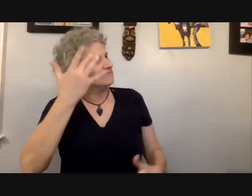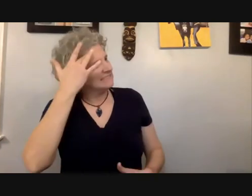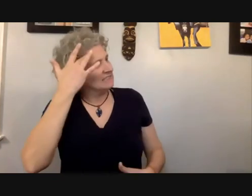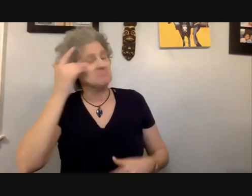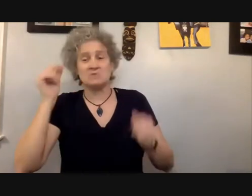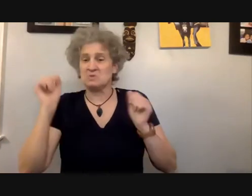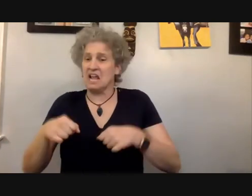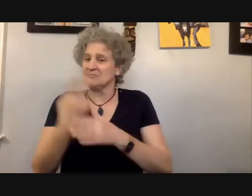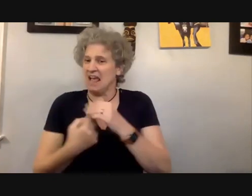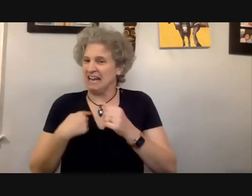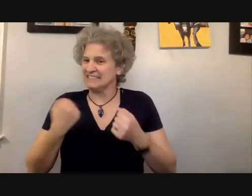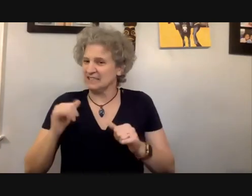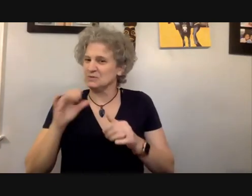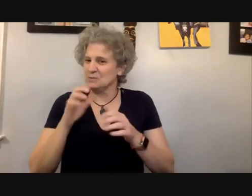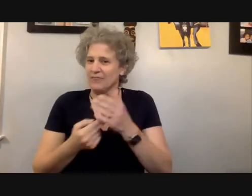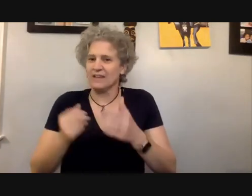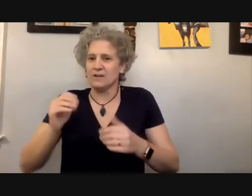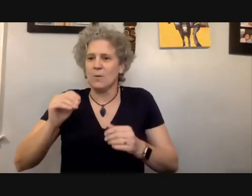body.